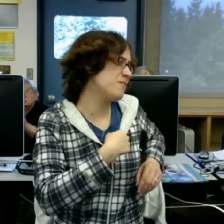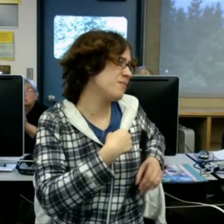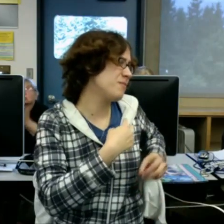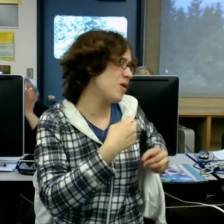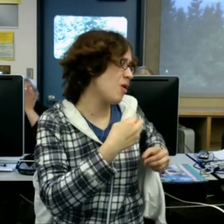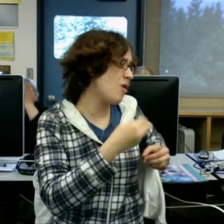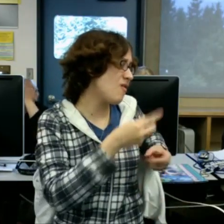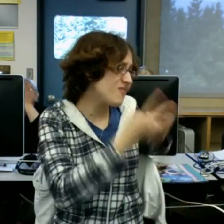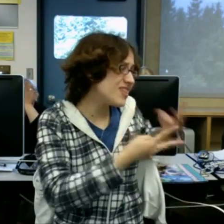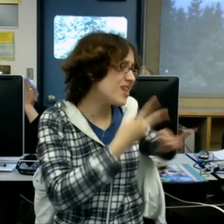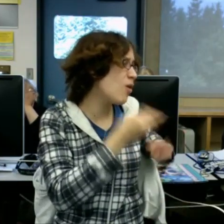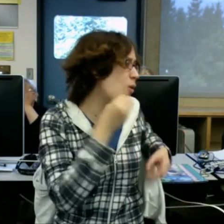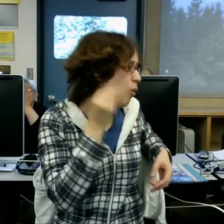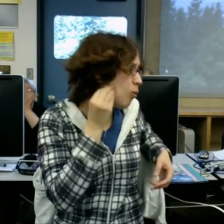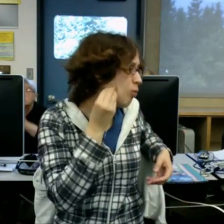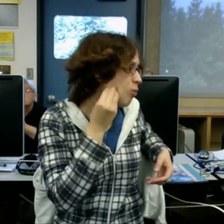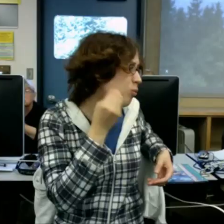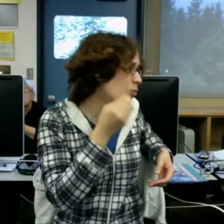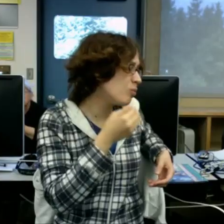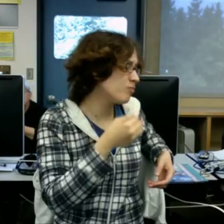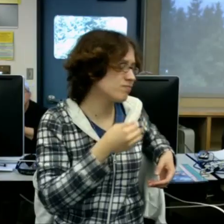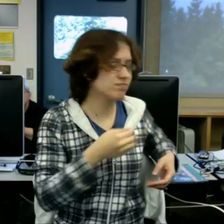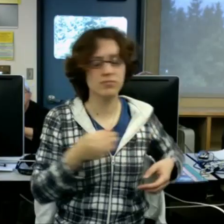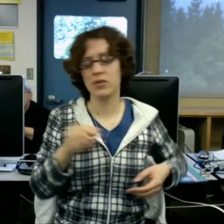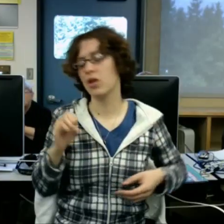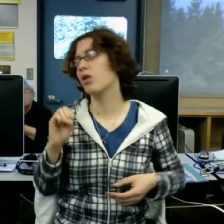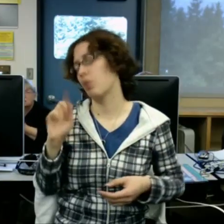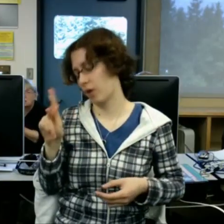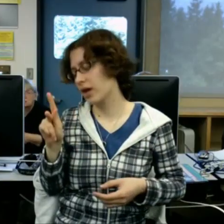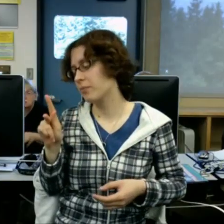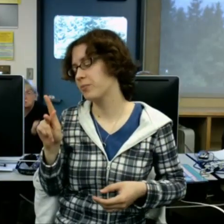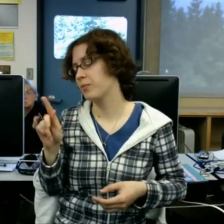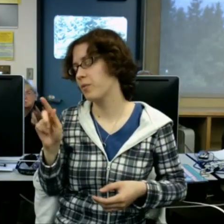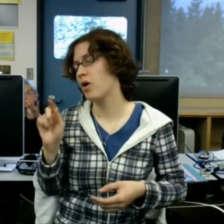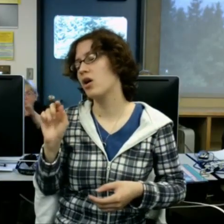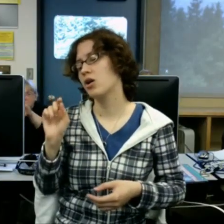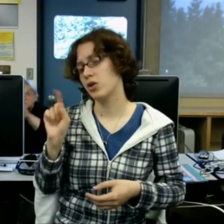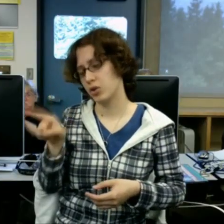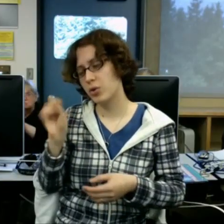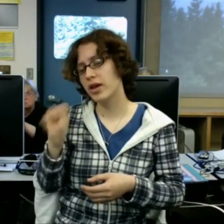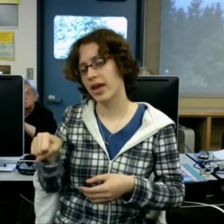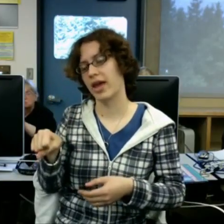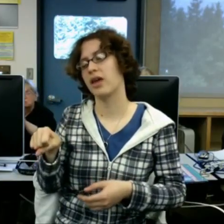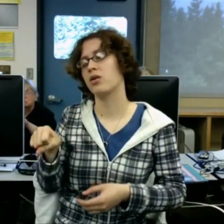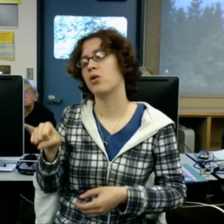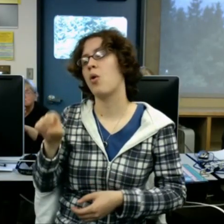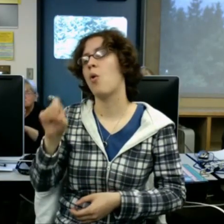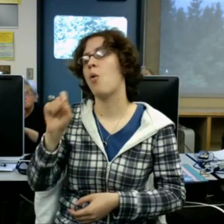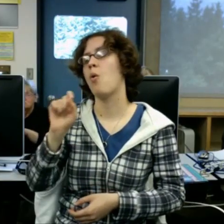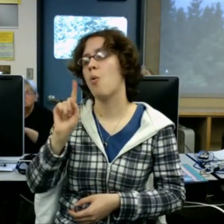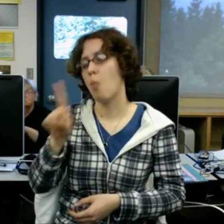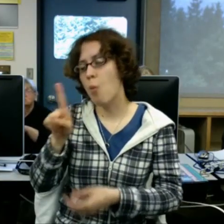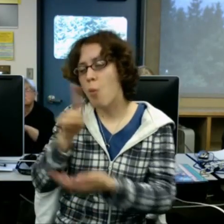"Please, will you let me visit my home?" "Okay," he said. "Okay, you can. 1